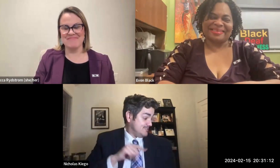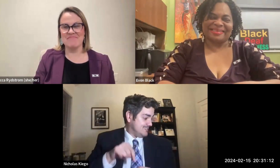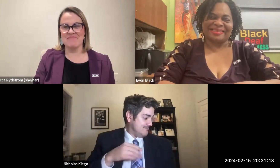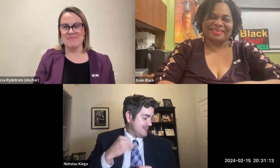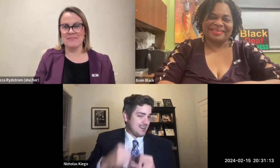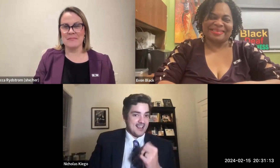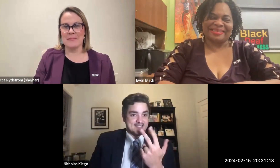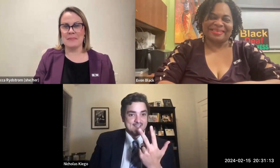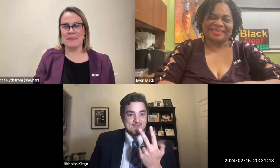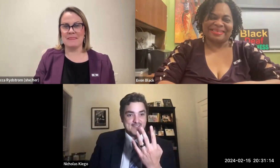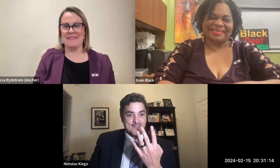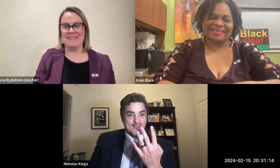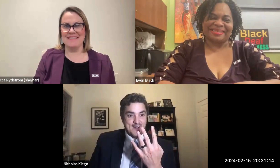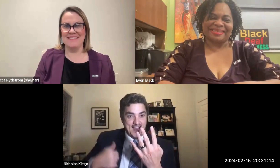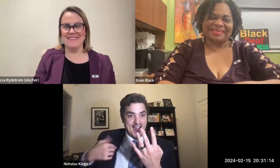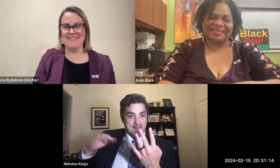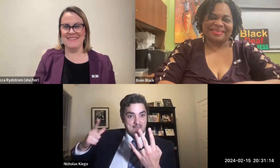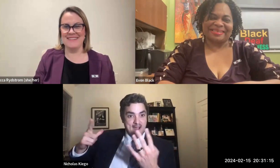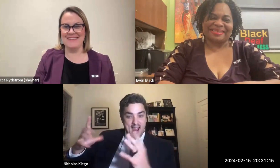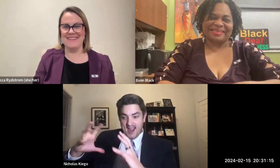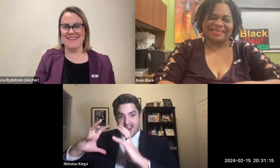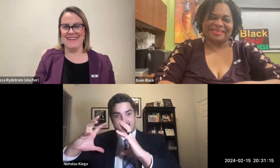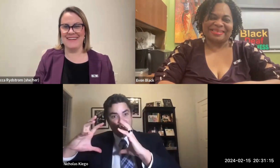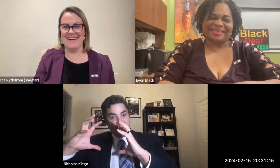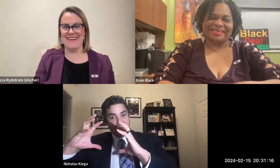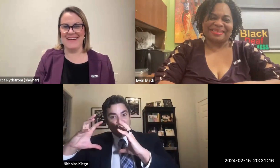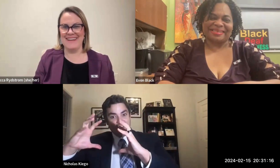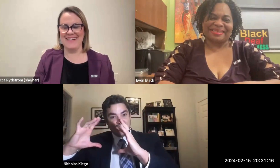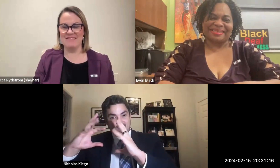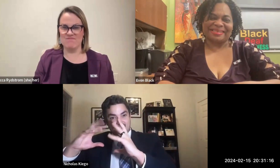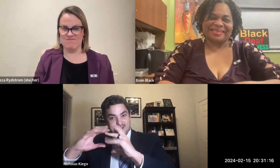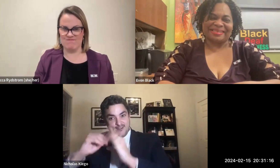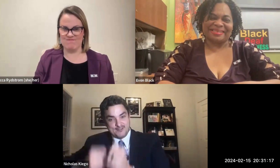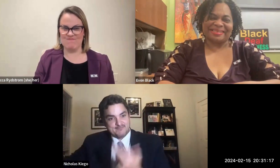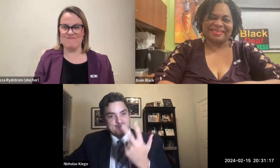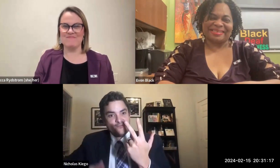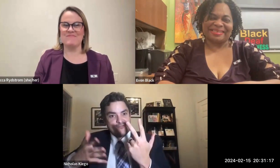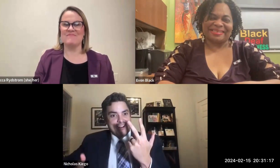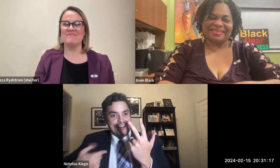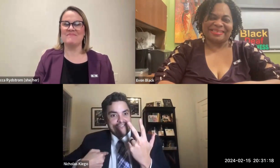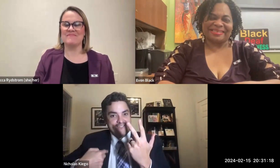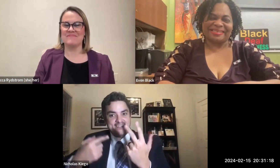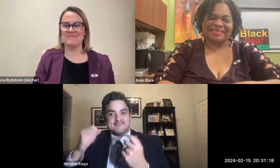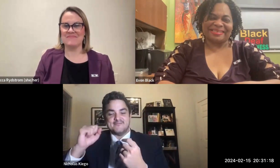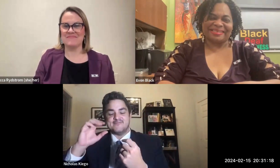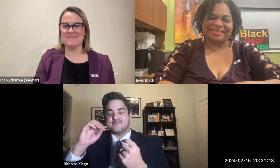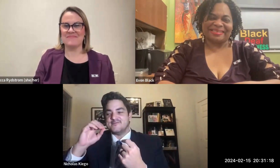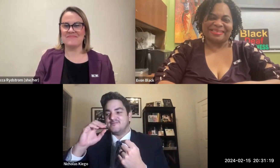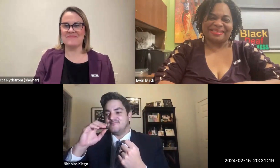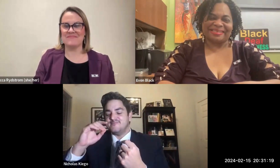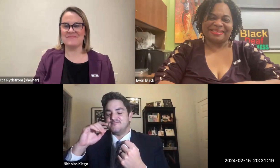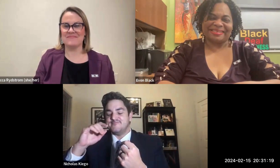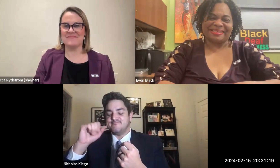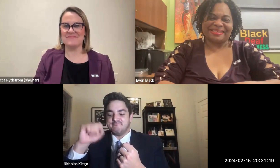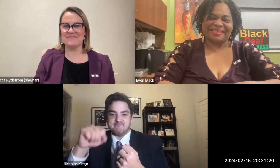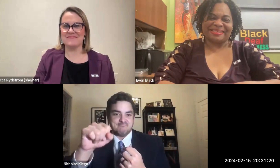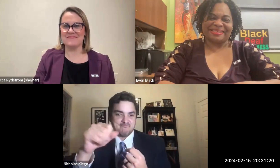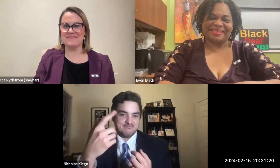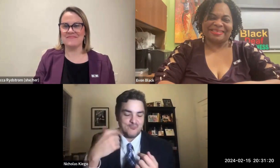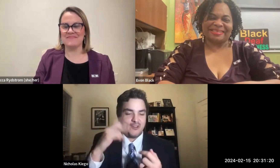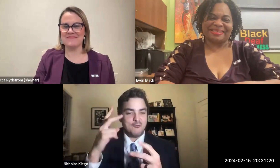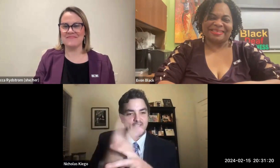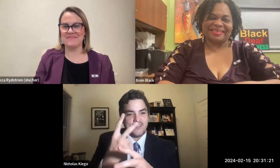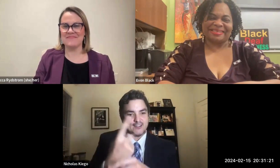to deliver more because I think I'm down to my last 3 or 4. I had a huge bag of them and I think I have 3